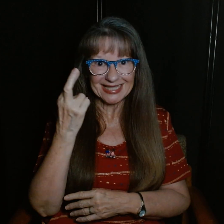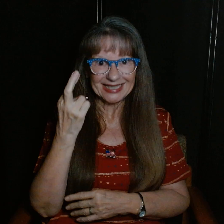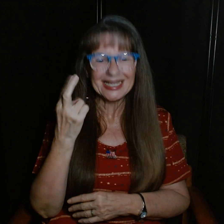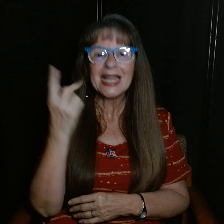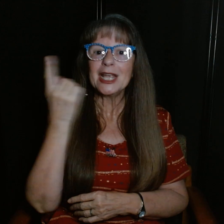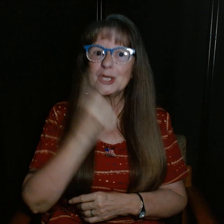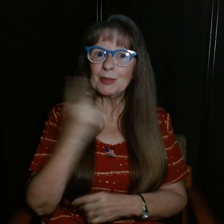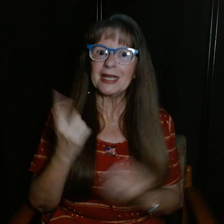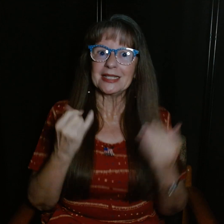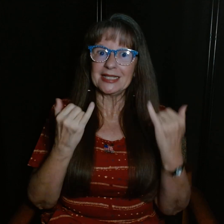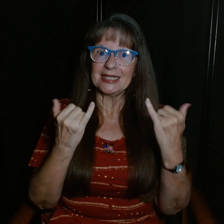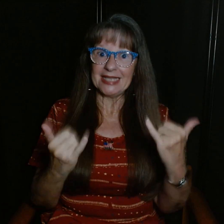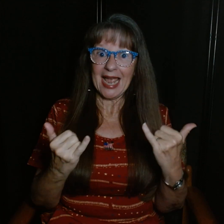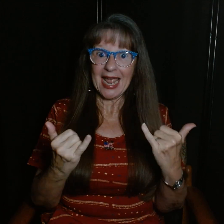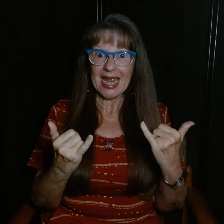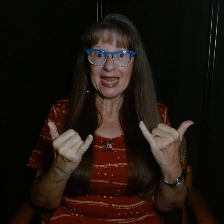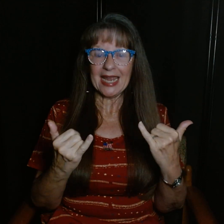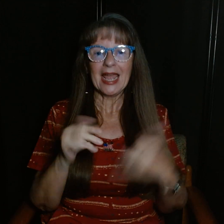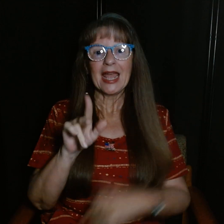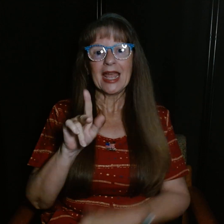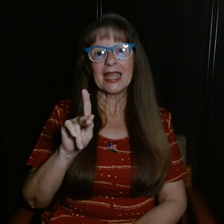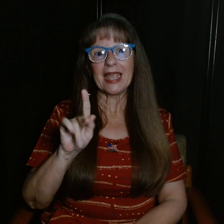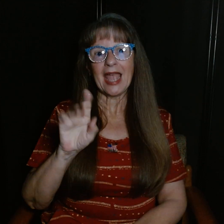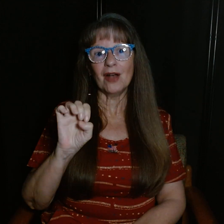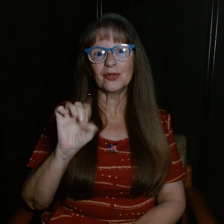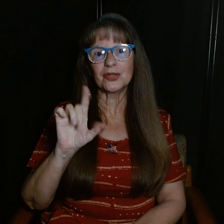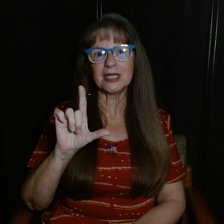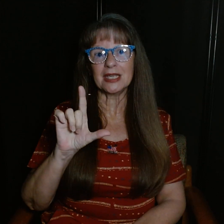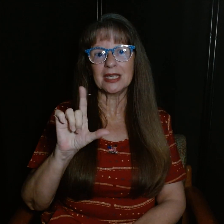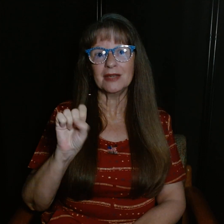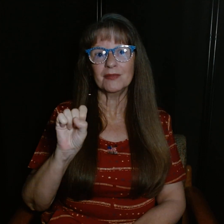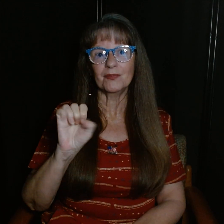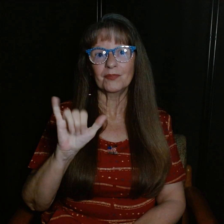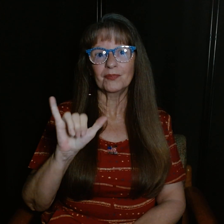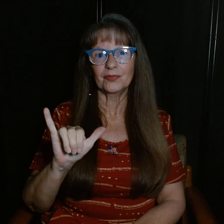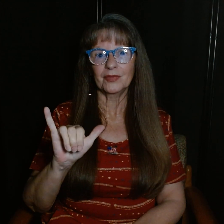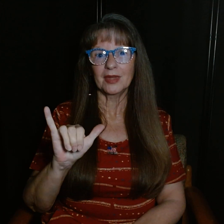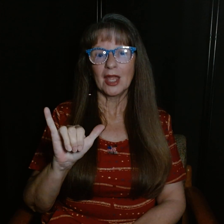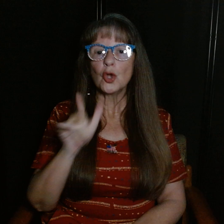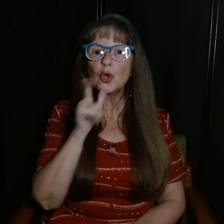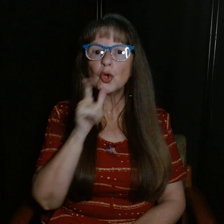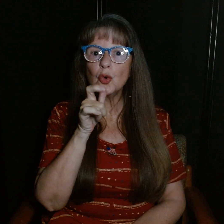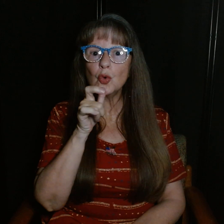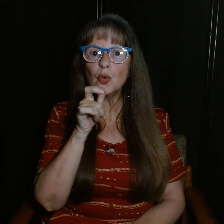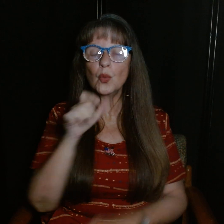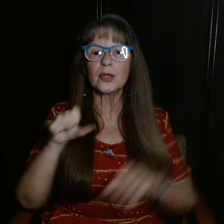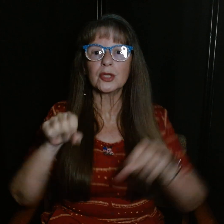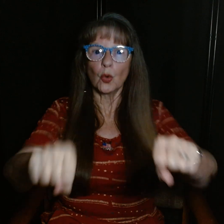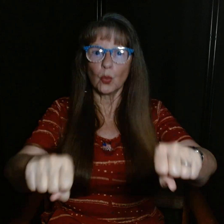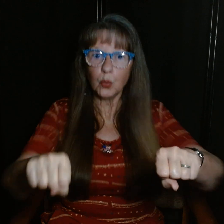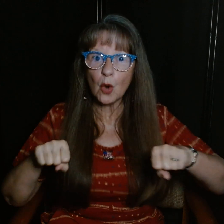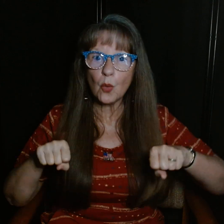reason is because today Kelsey, who was